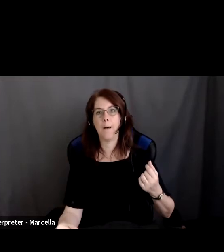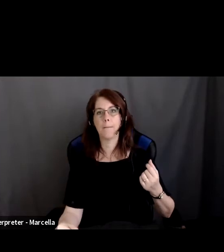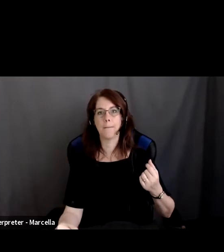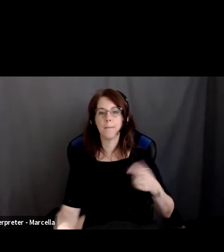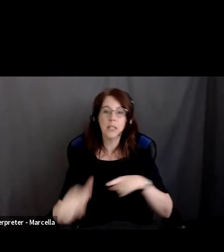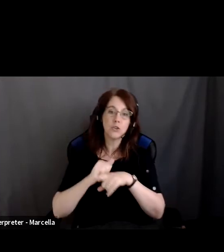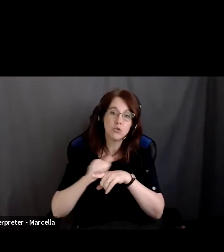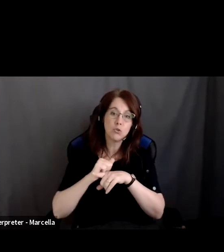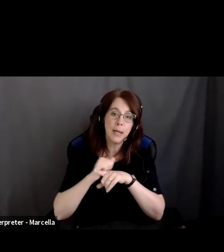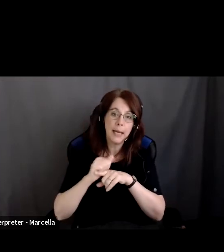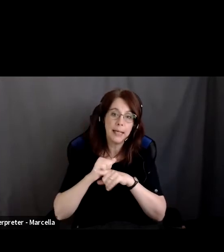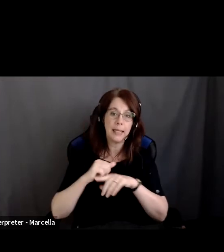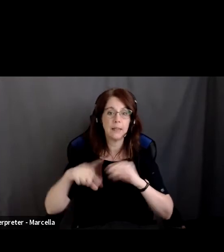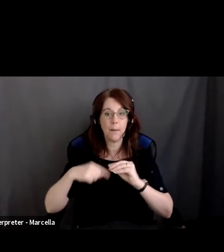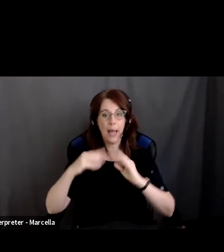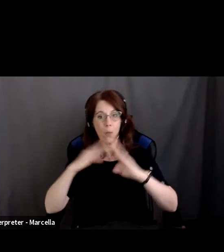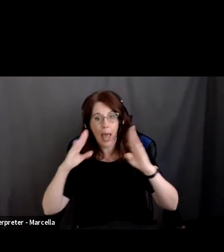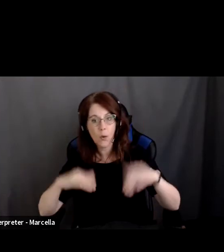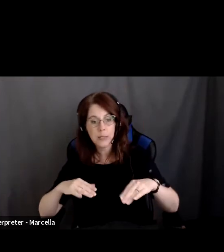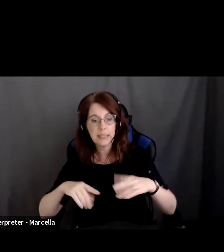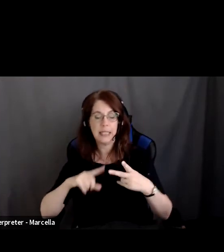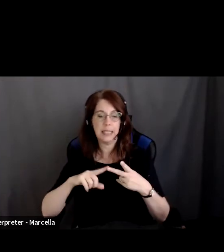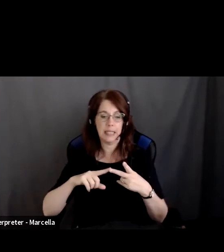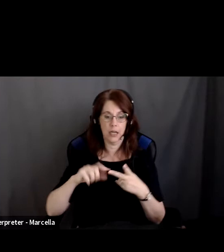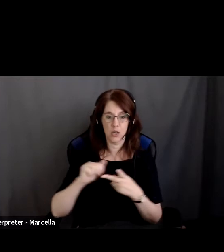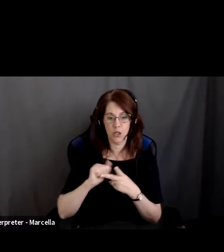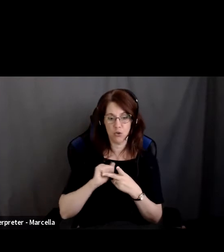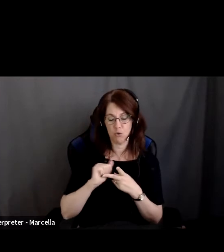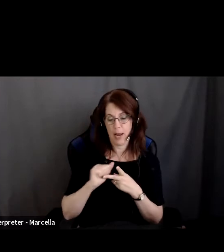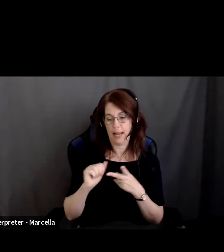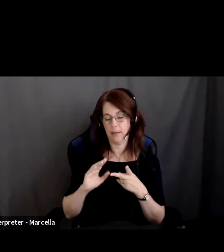trainings on housing or trainings on